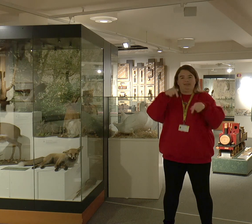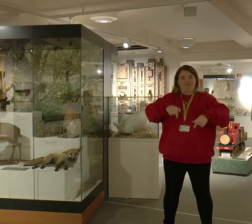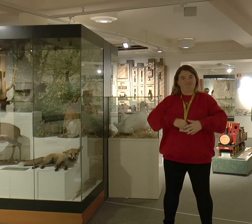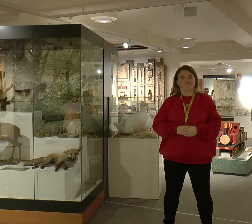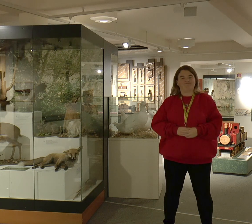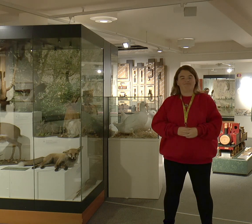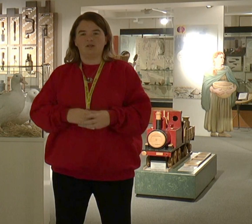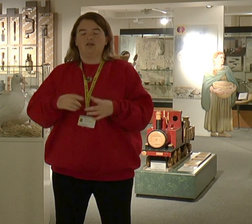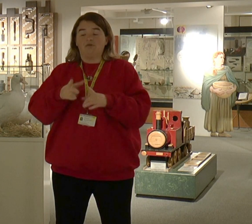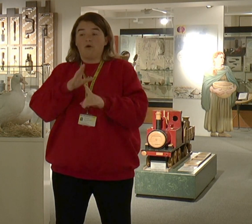Aylesbury.